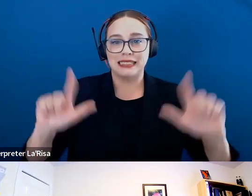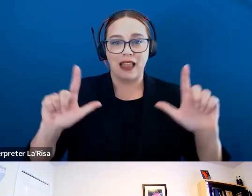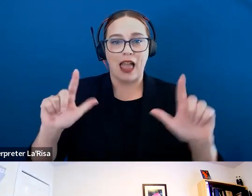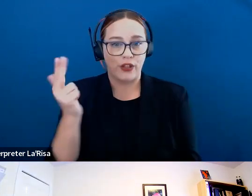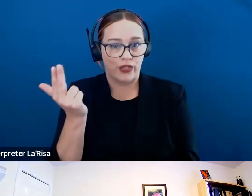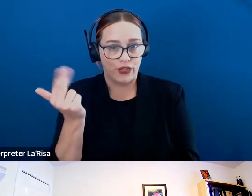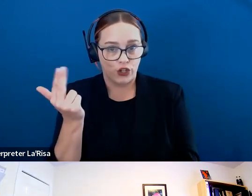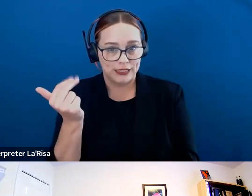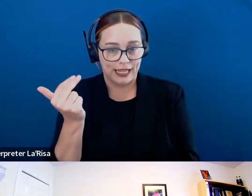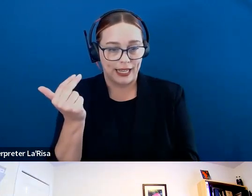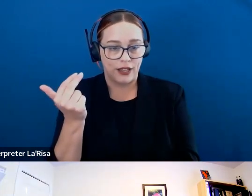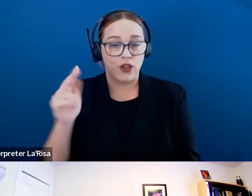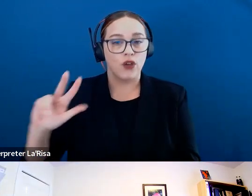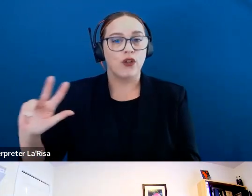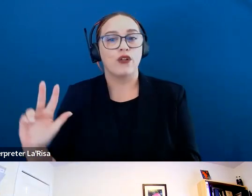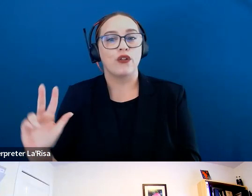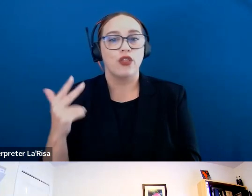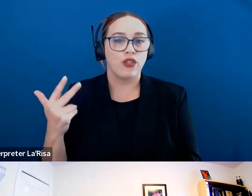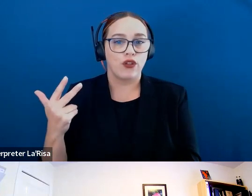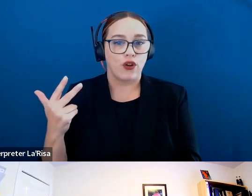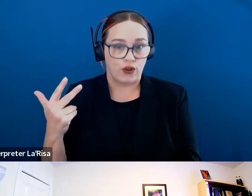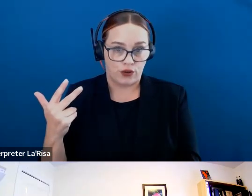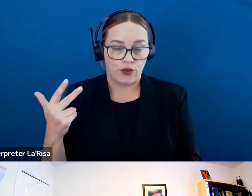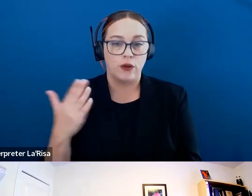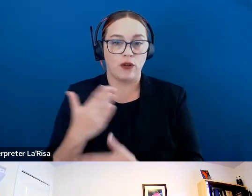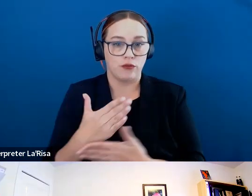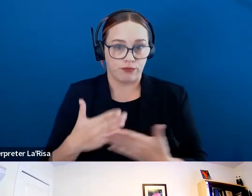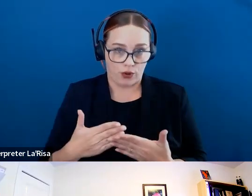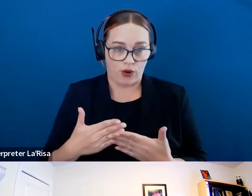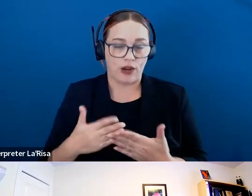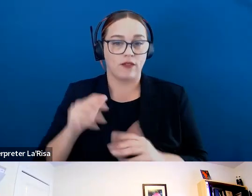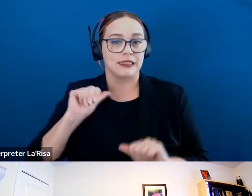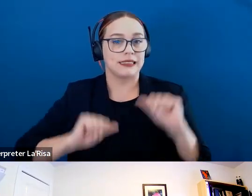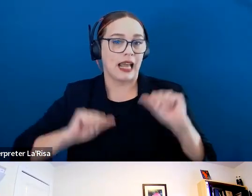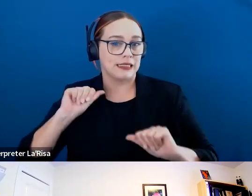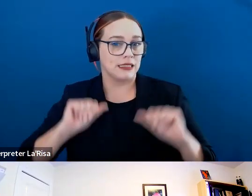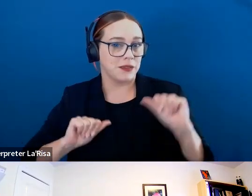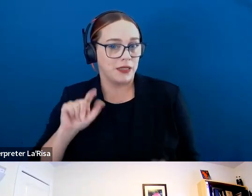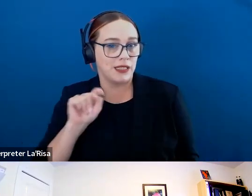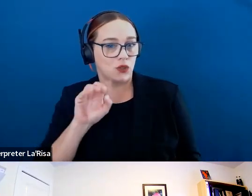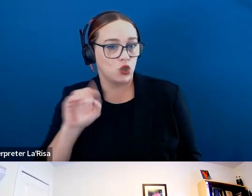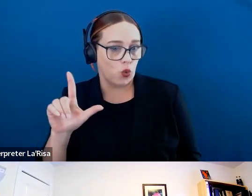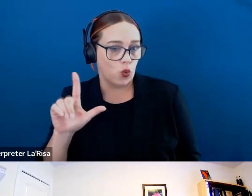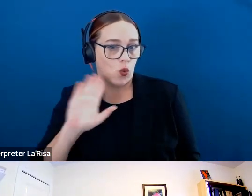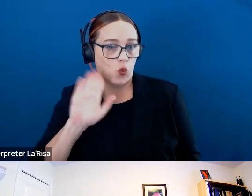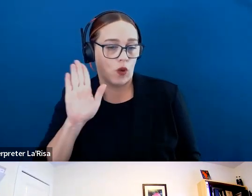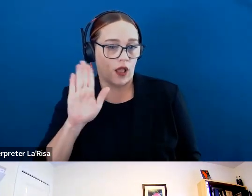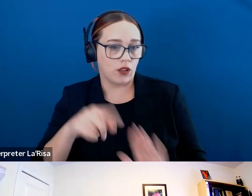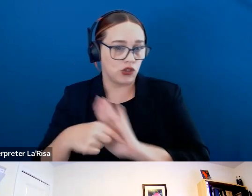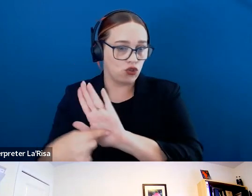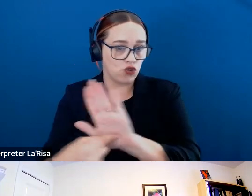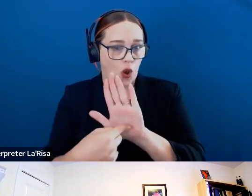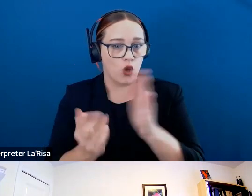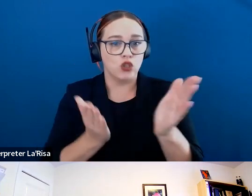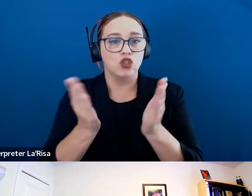third area of the assessment tool, covers employment service model, a center's ability